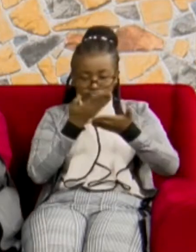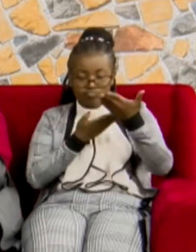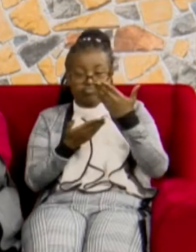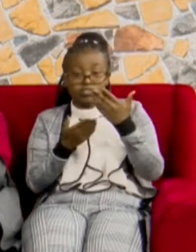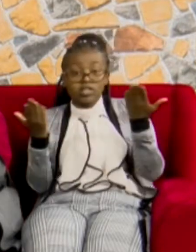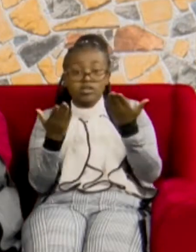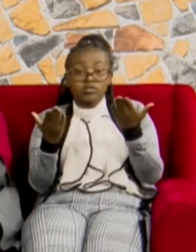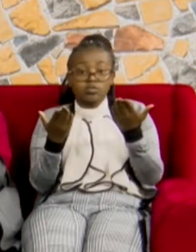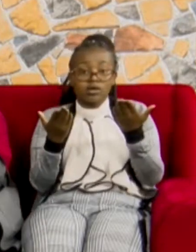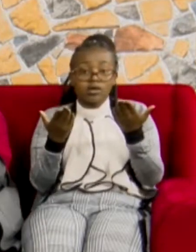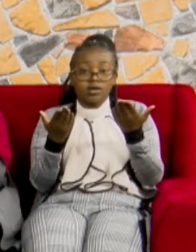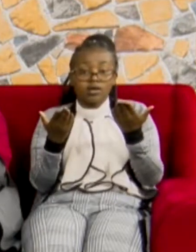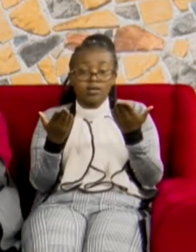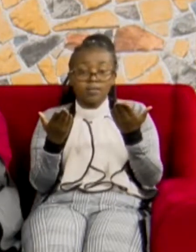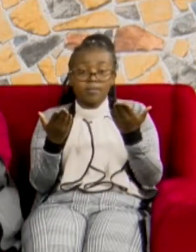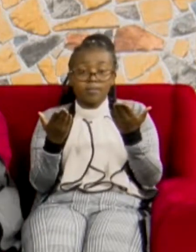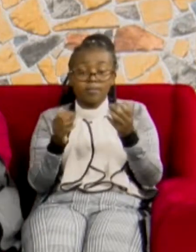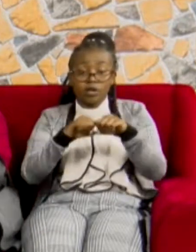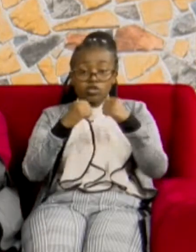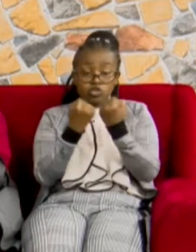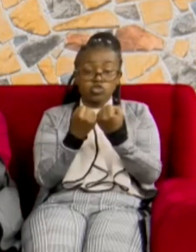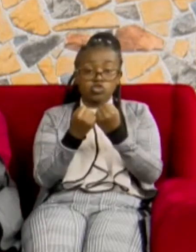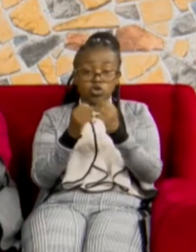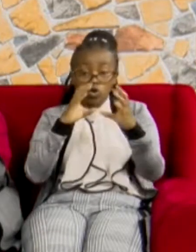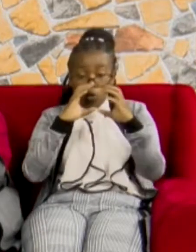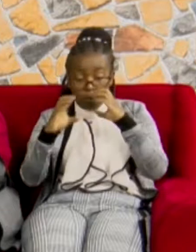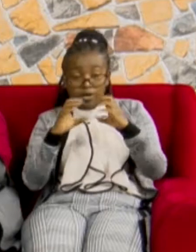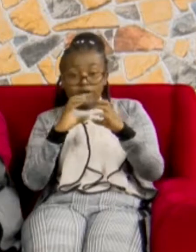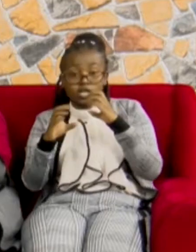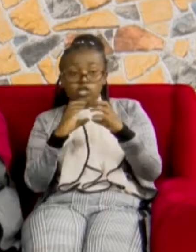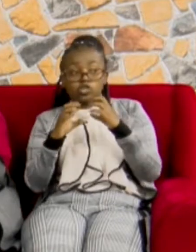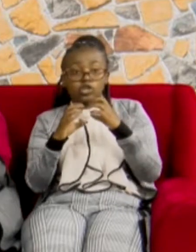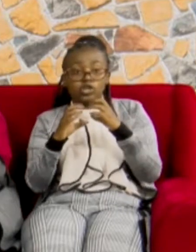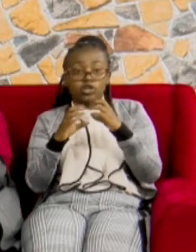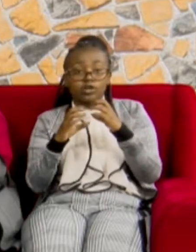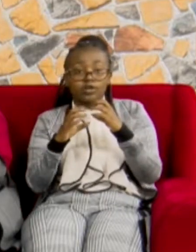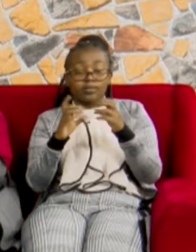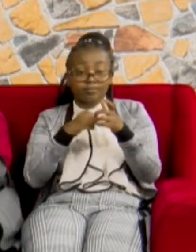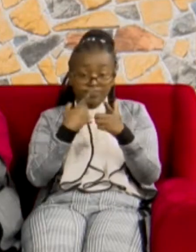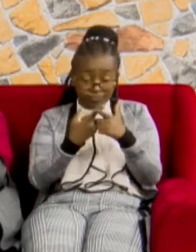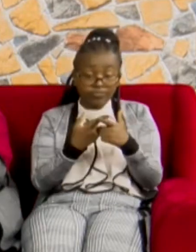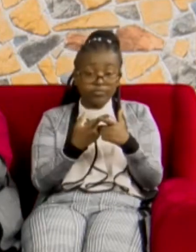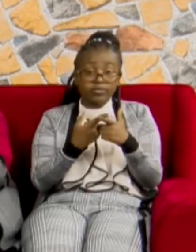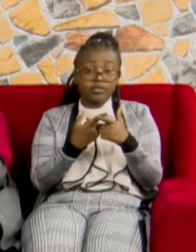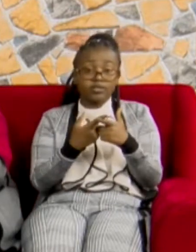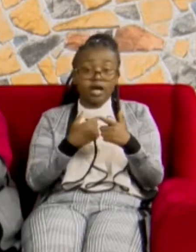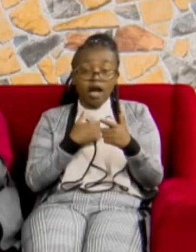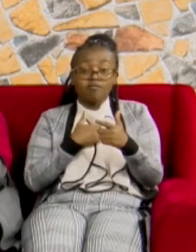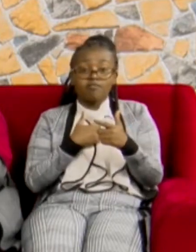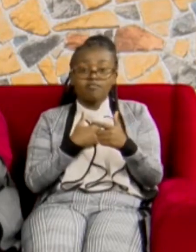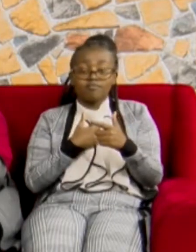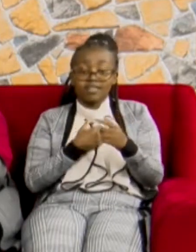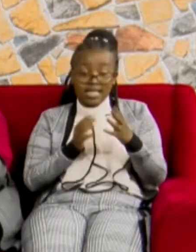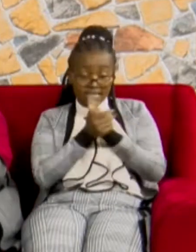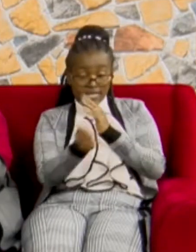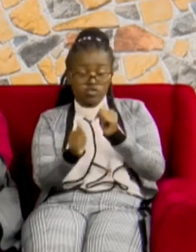and that's where like social and communication. So it's social communication domain. And then there's the adaptive skills. Like, are